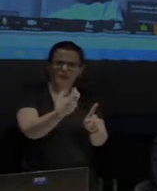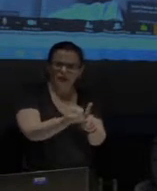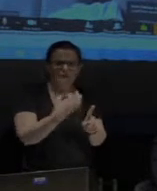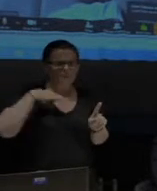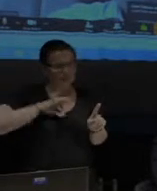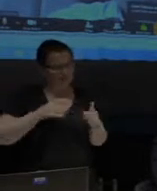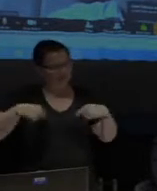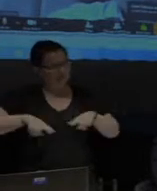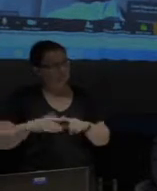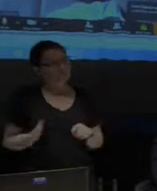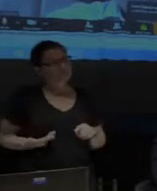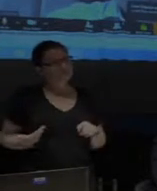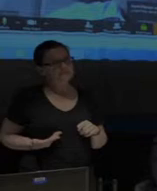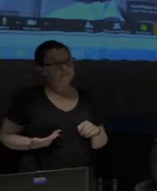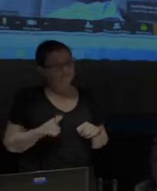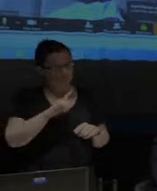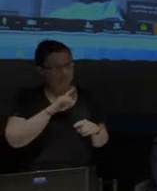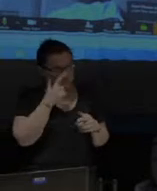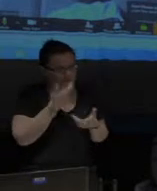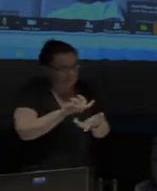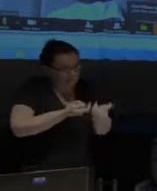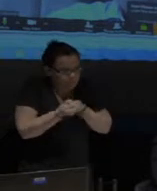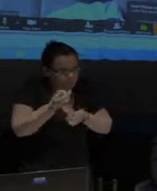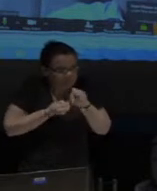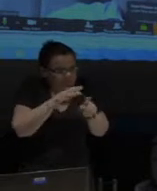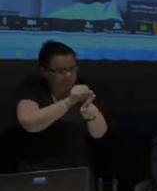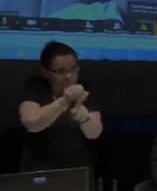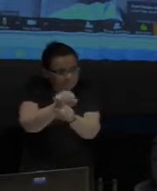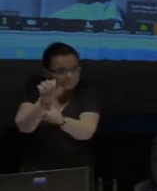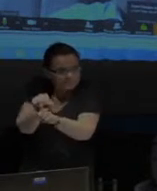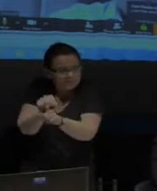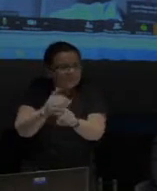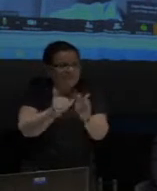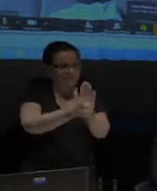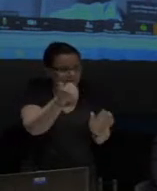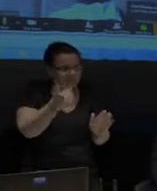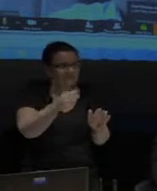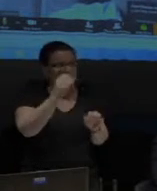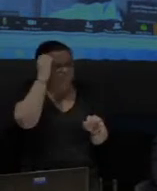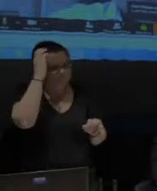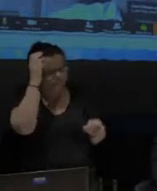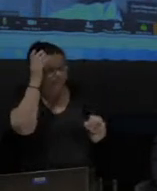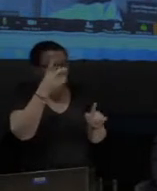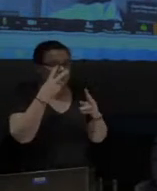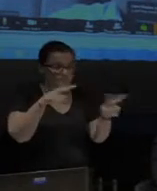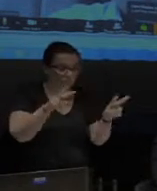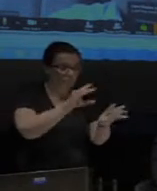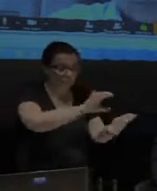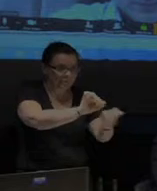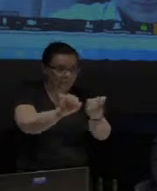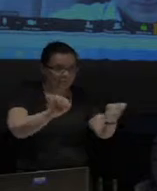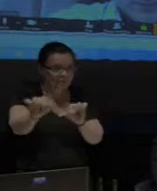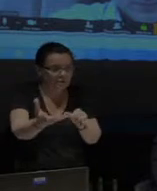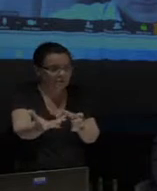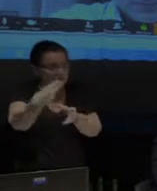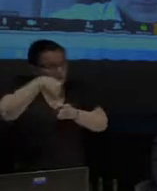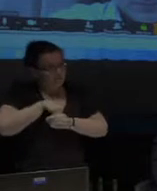into that, you actually unleash talent, you unleash different range of views